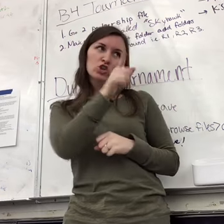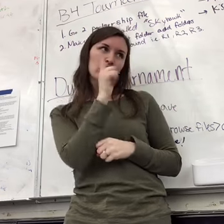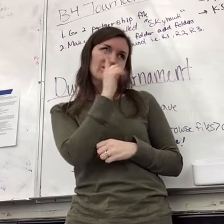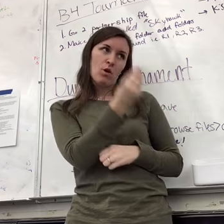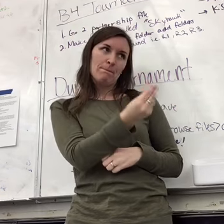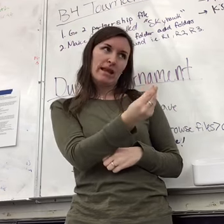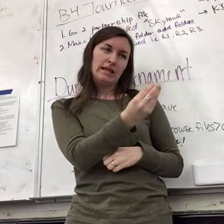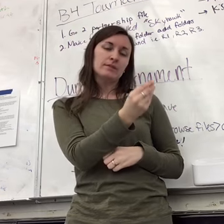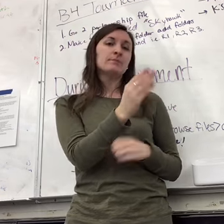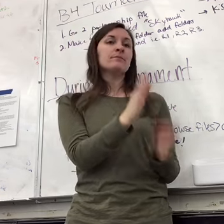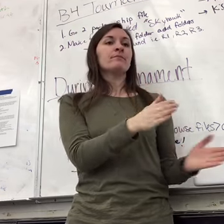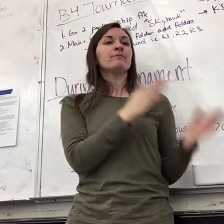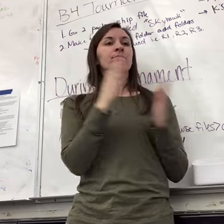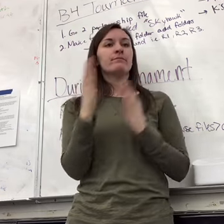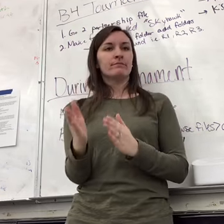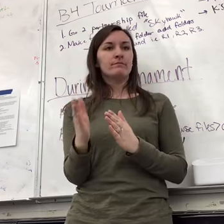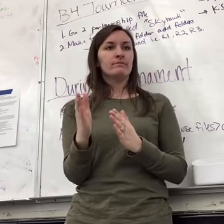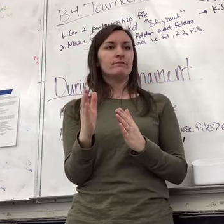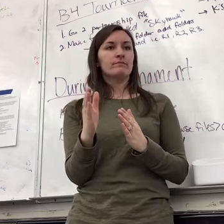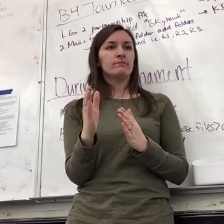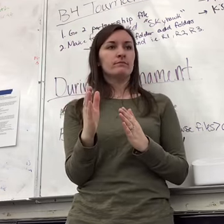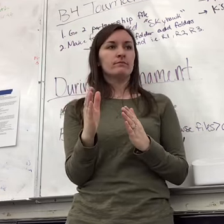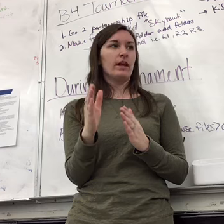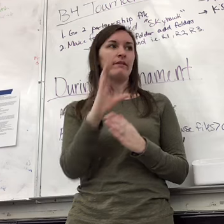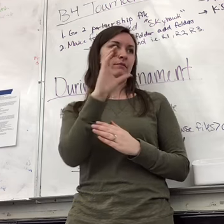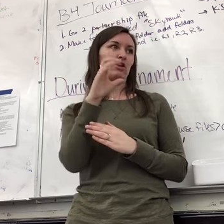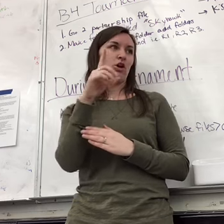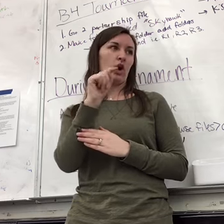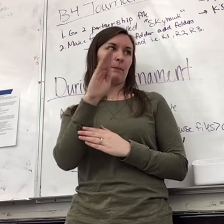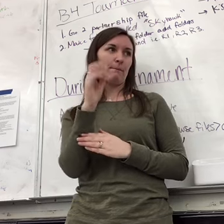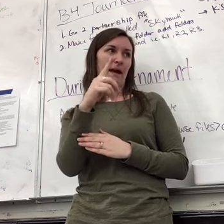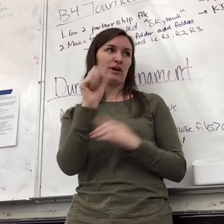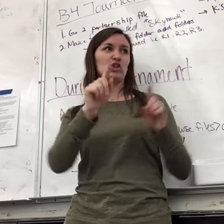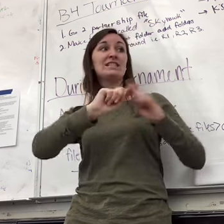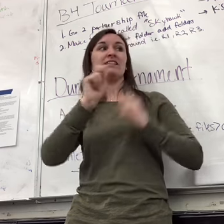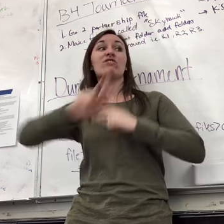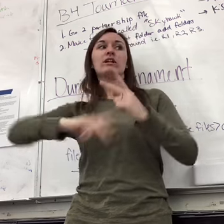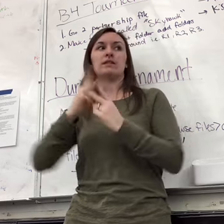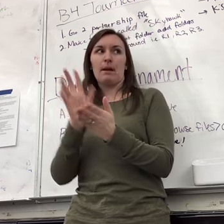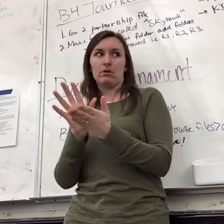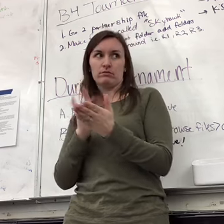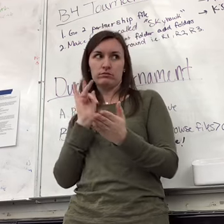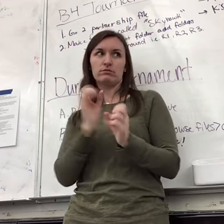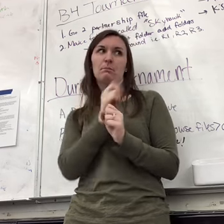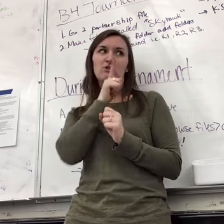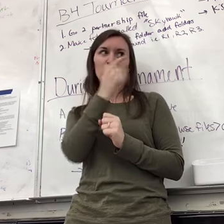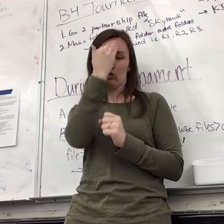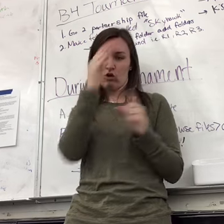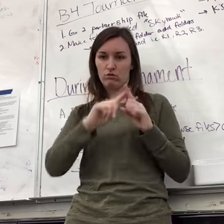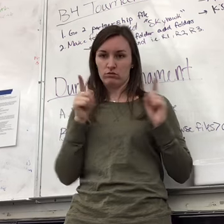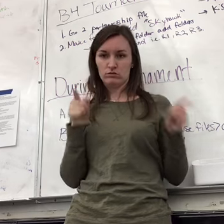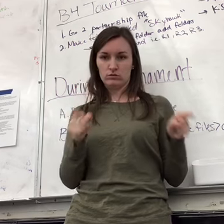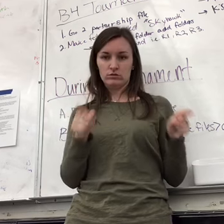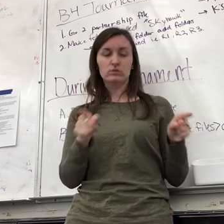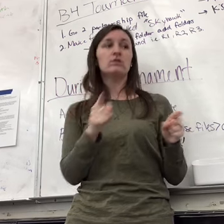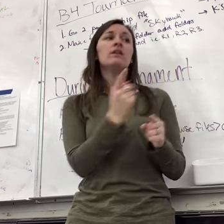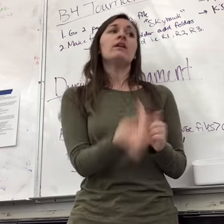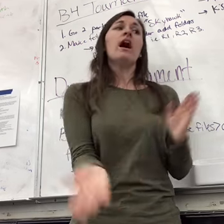Okay, the amendments, which are very important. Make sure you know those. 13th, 14th, and 15th